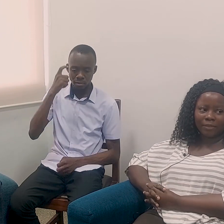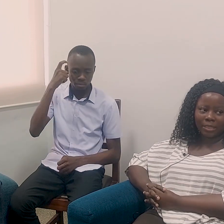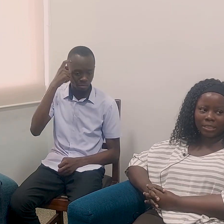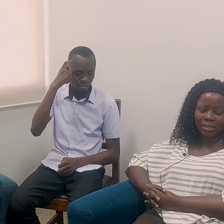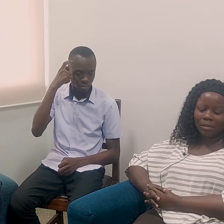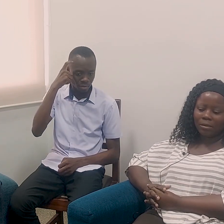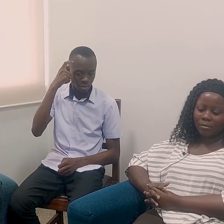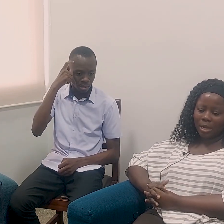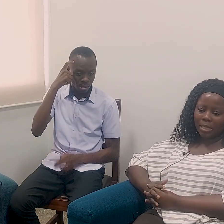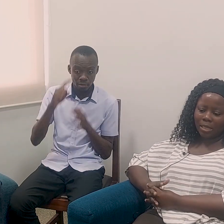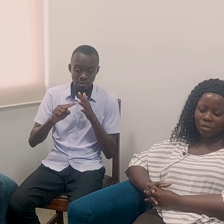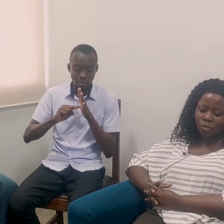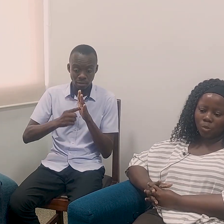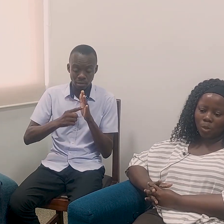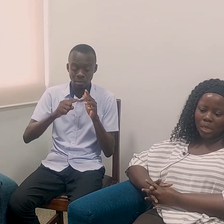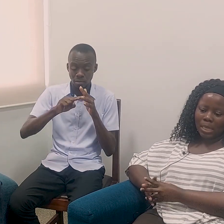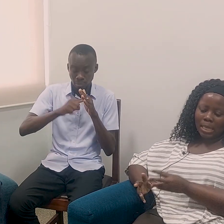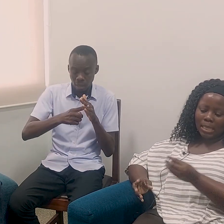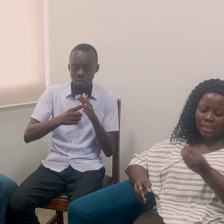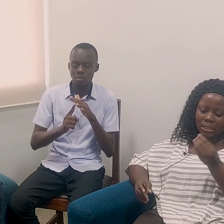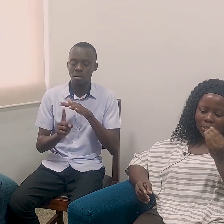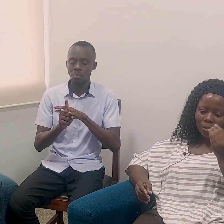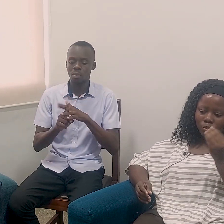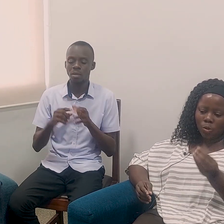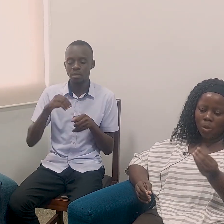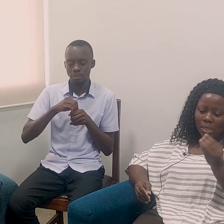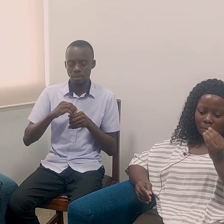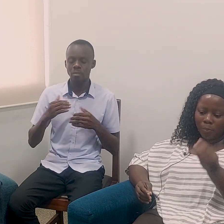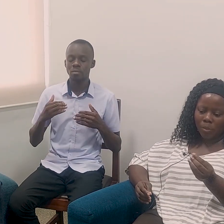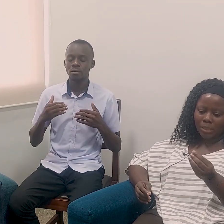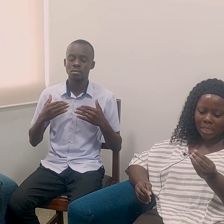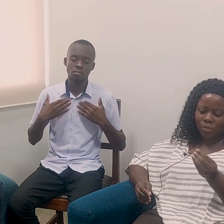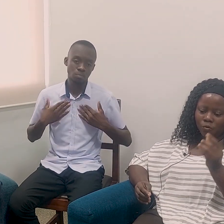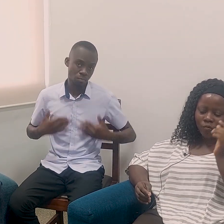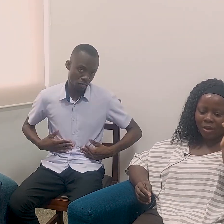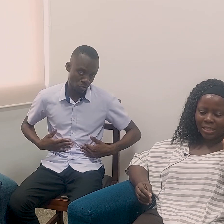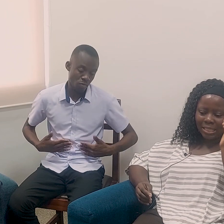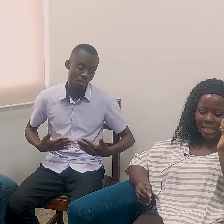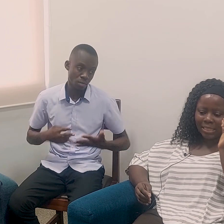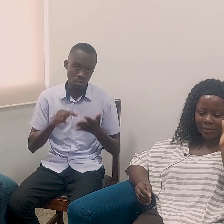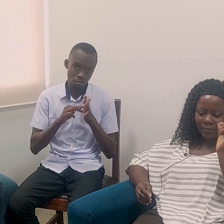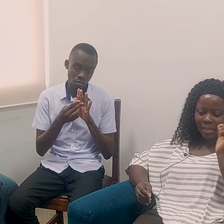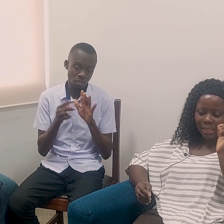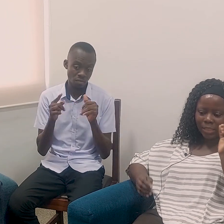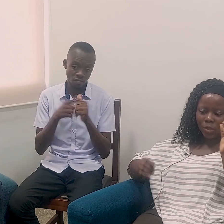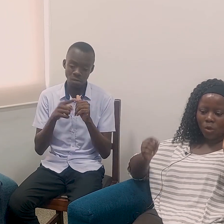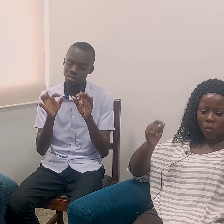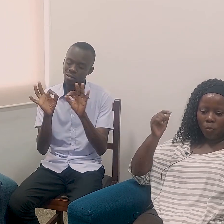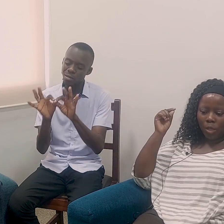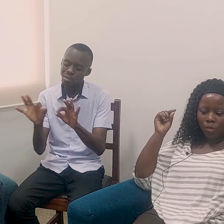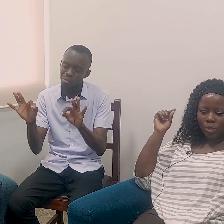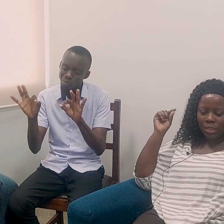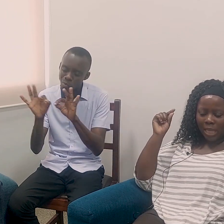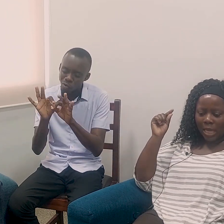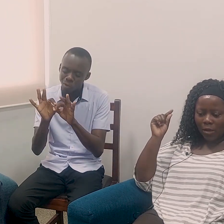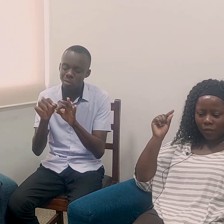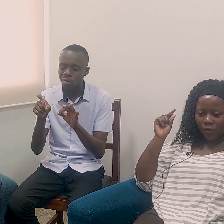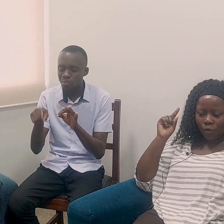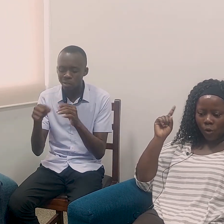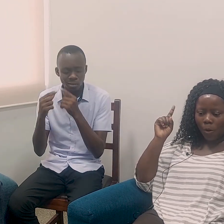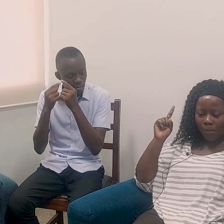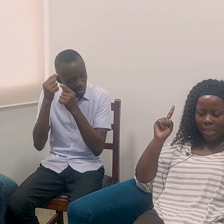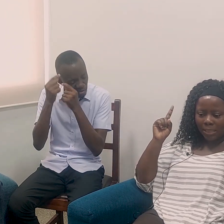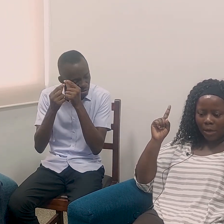physical effect, right? And so it's so important to factor in the fact that when you check out